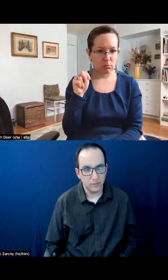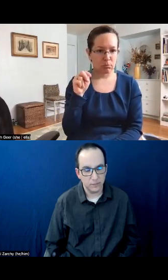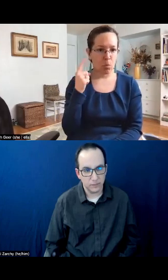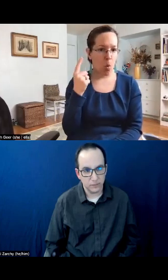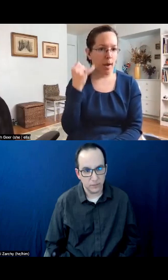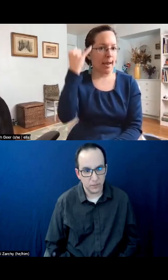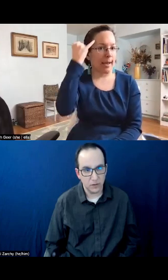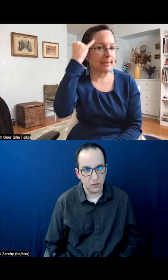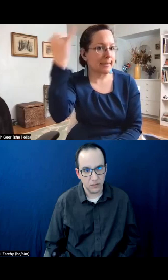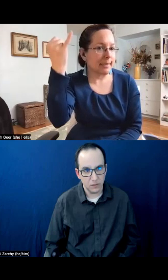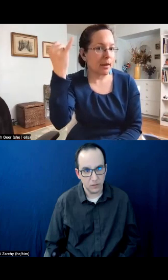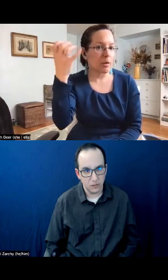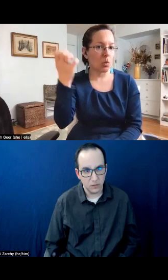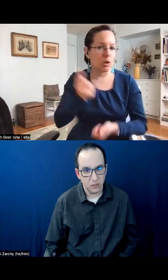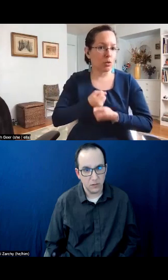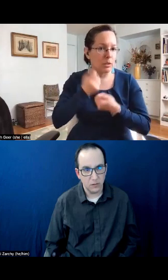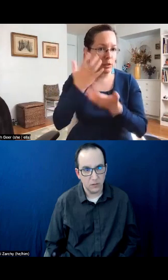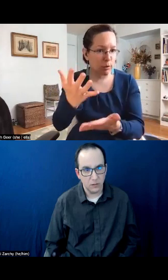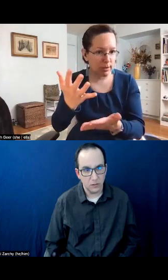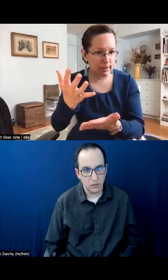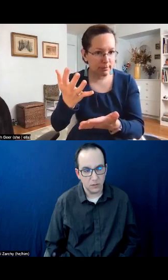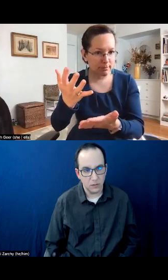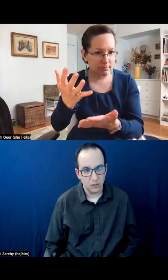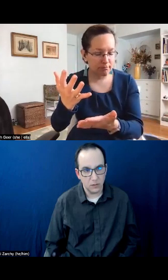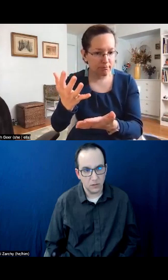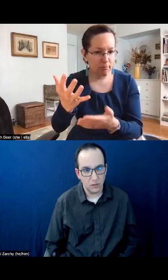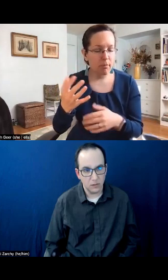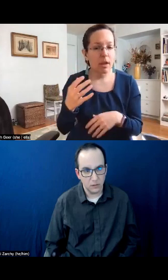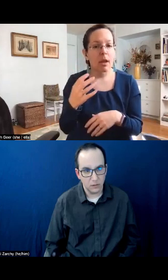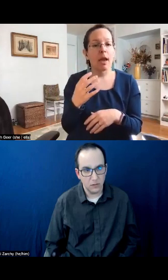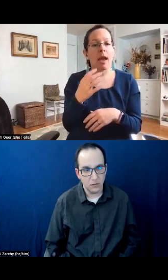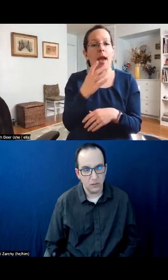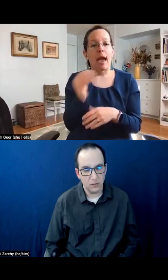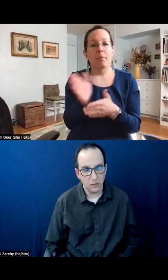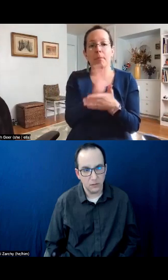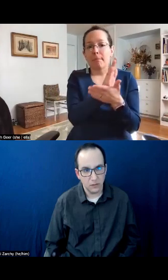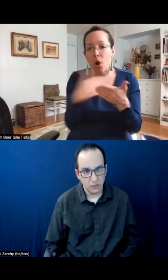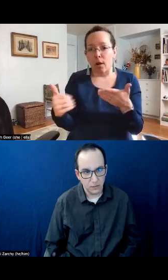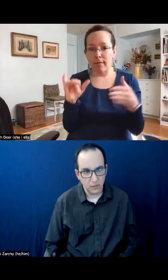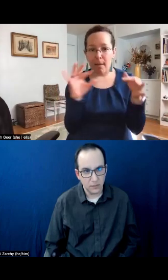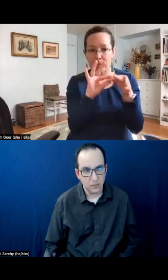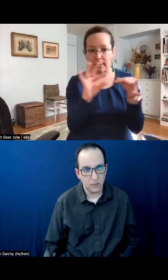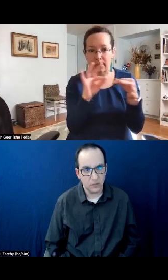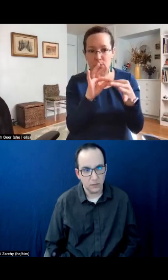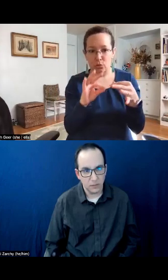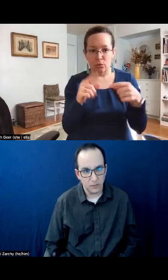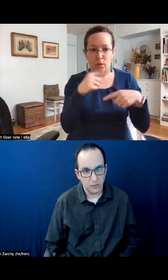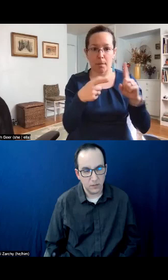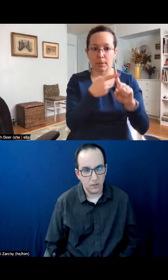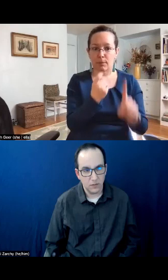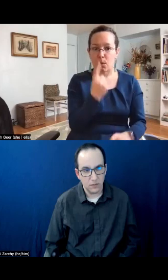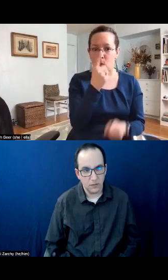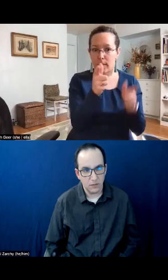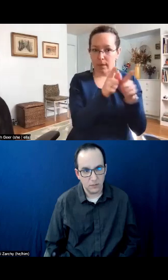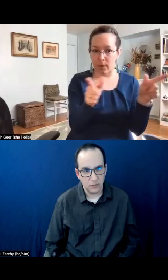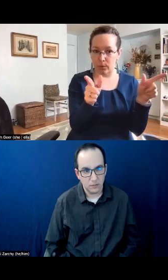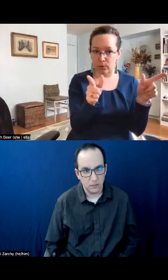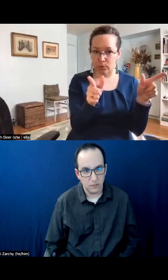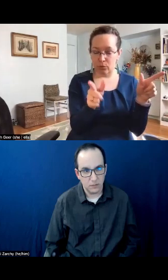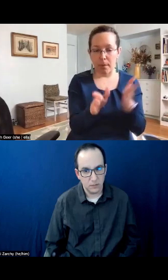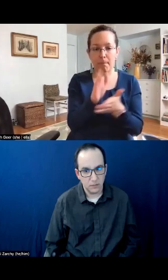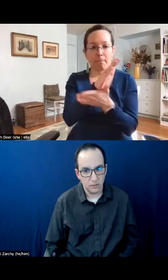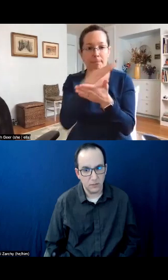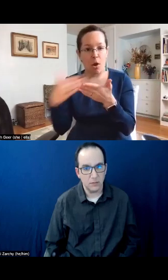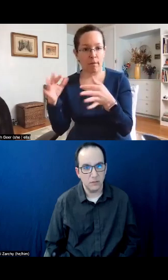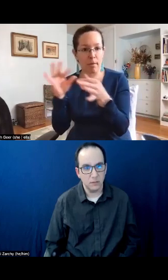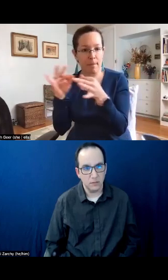you would have, let's say, one proposition, one idea that the utterer wishes to